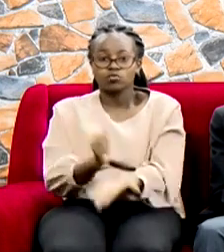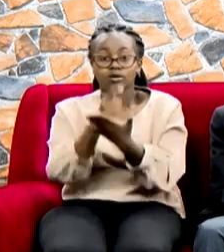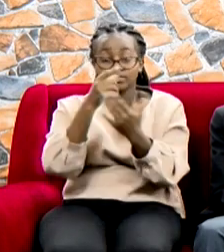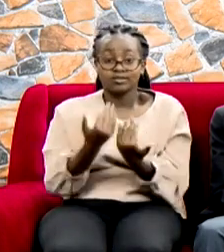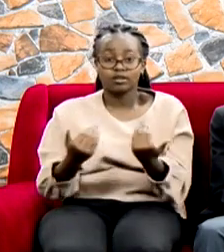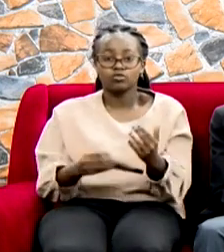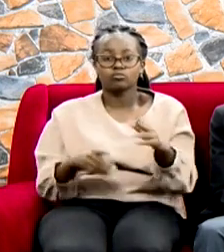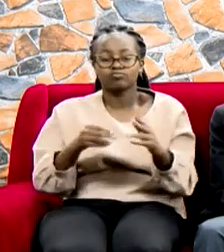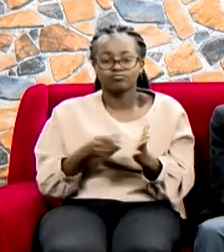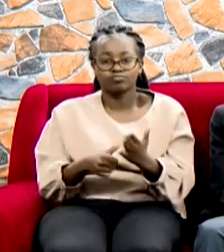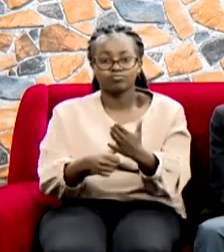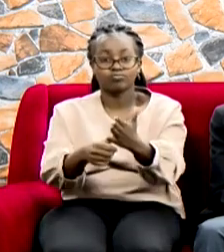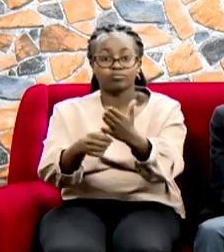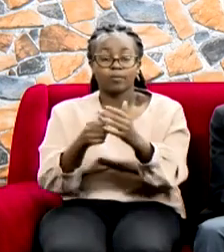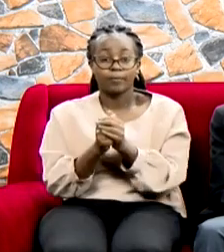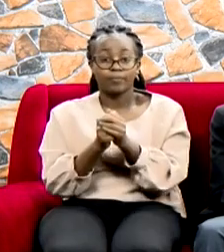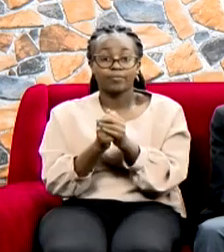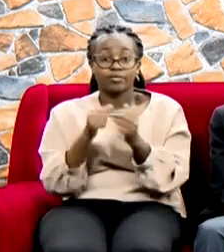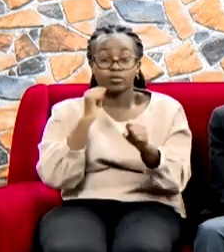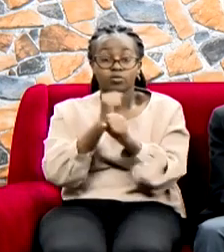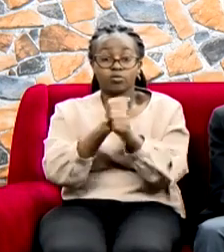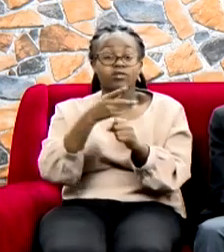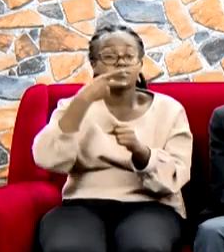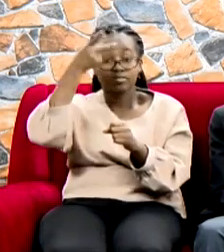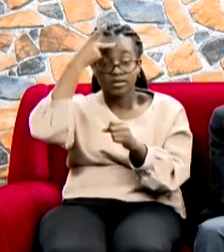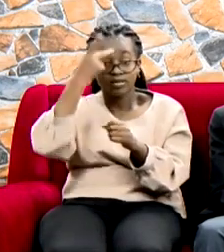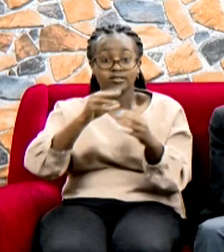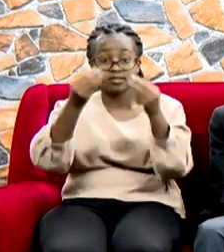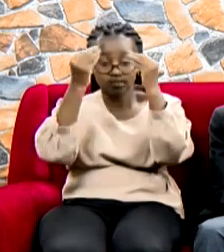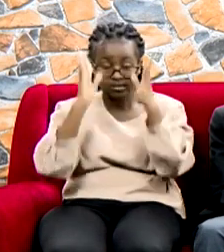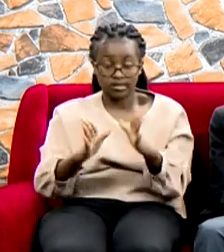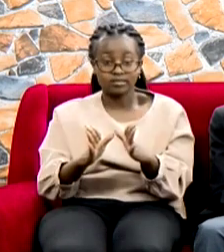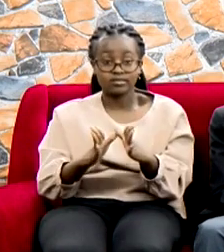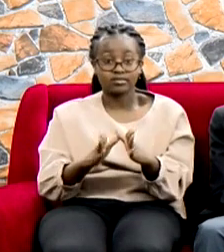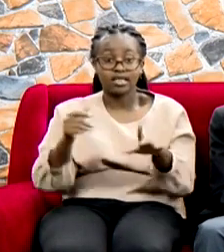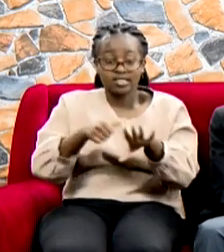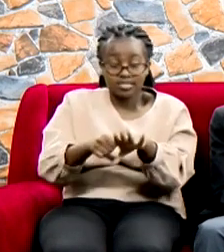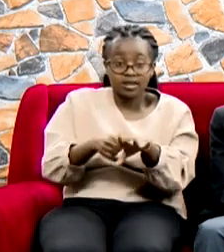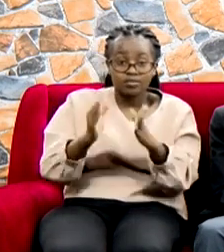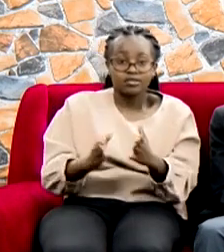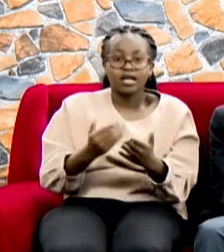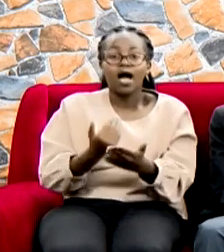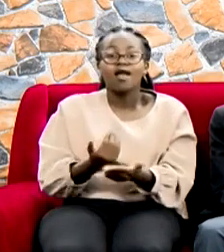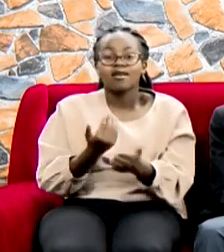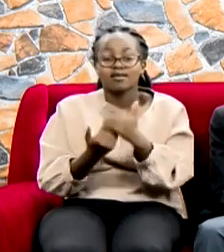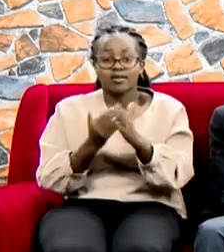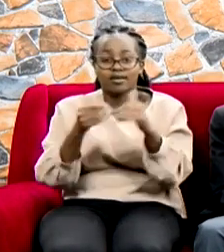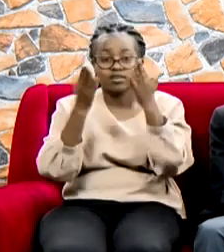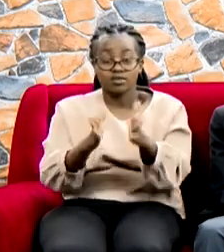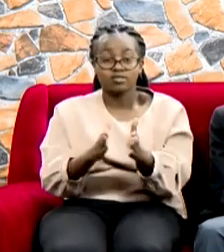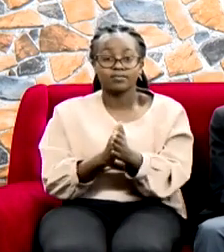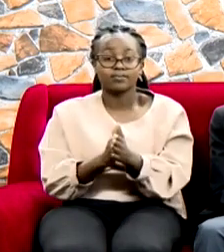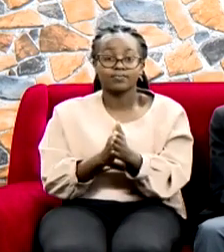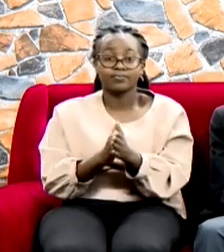make progress. I work with parents, I work with teachers, therapists, and caregivers. So